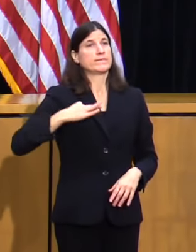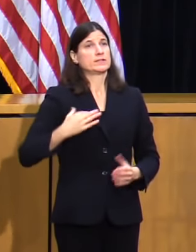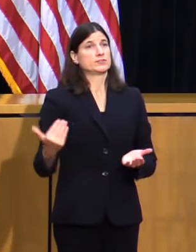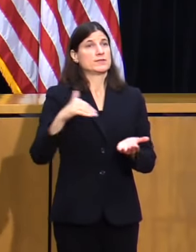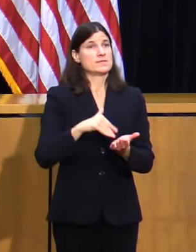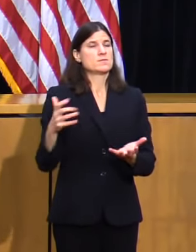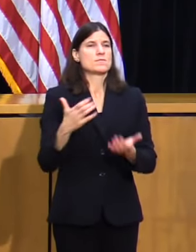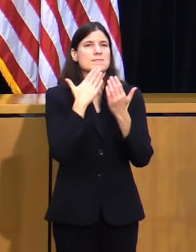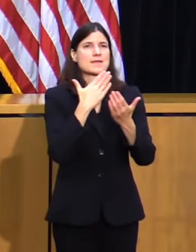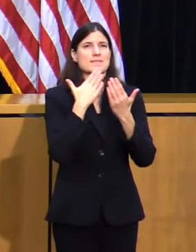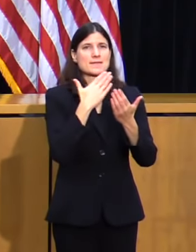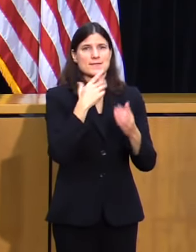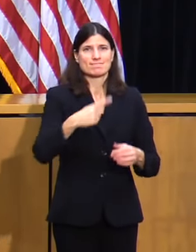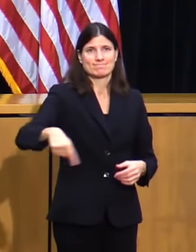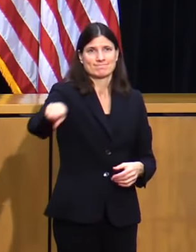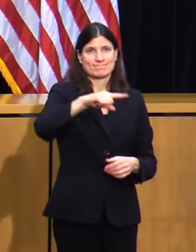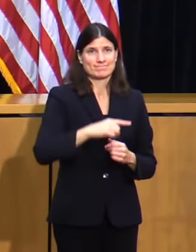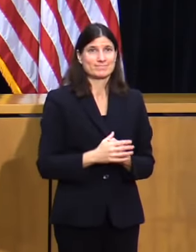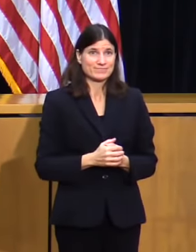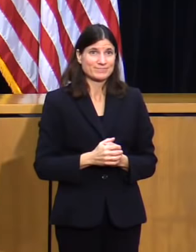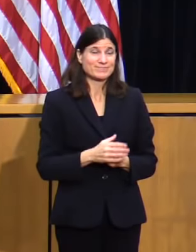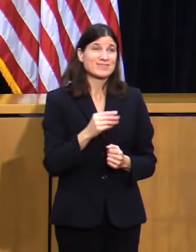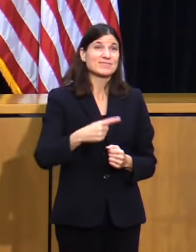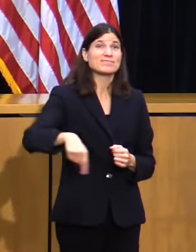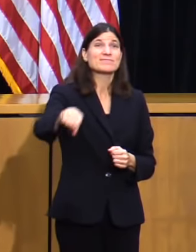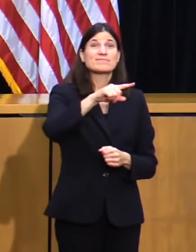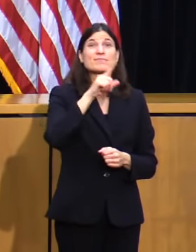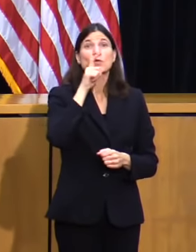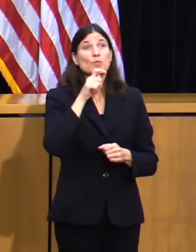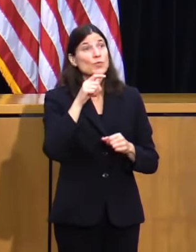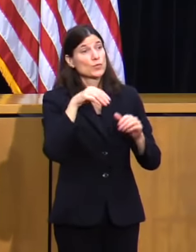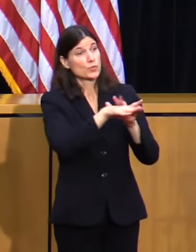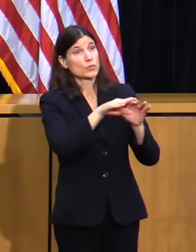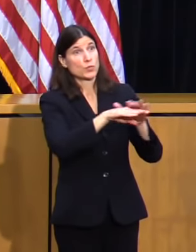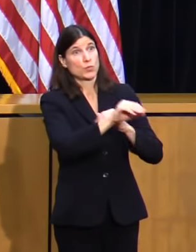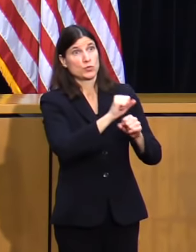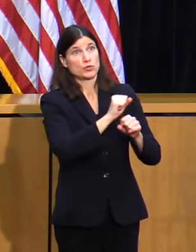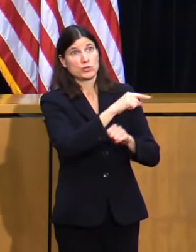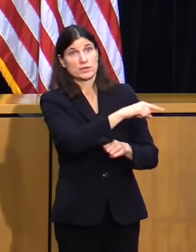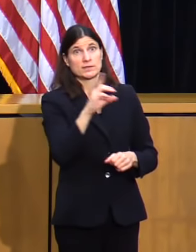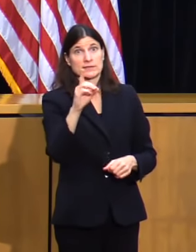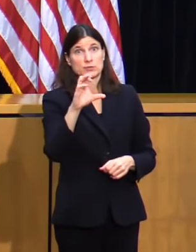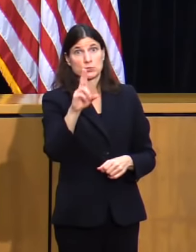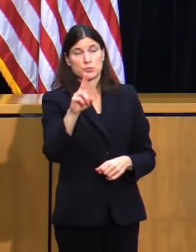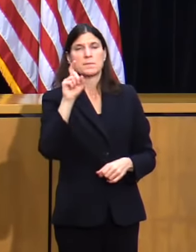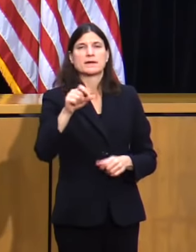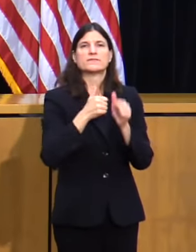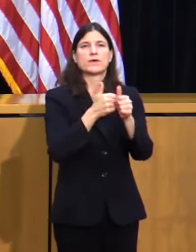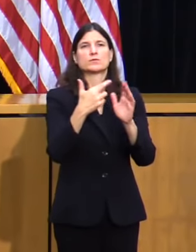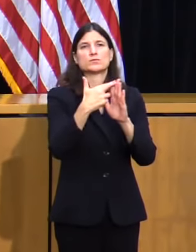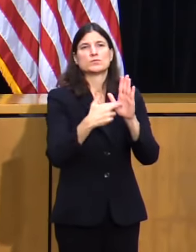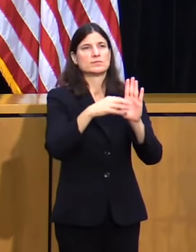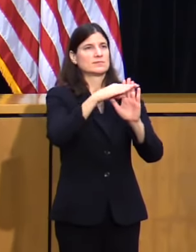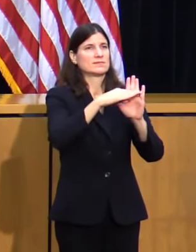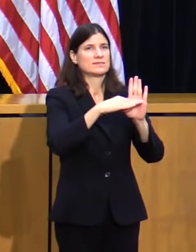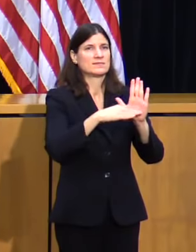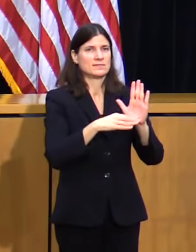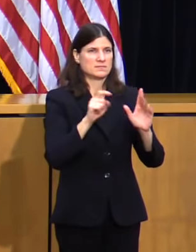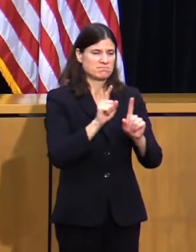a mask, practice good hand hygiene, and keep a safe distance from others, we help stop the spread of COVID-19 in our